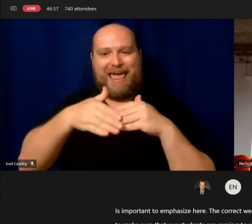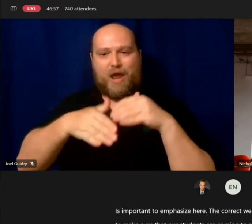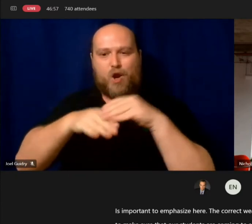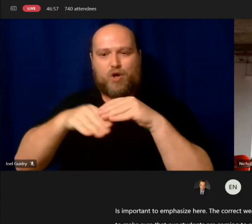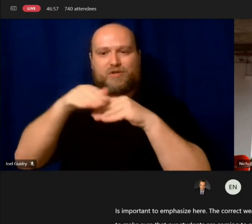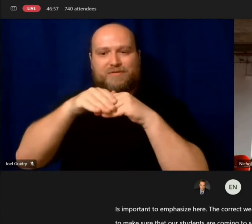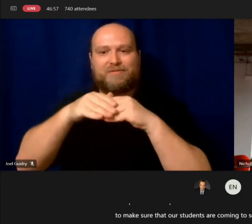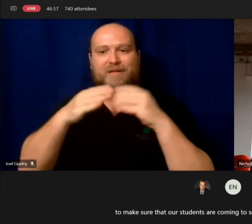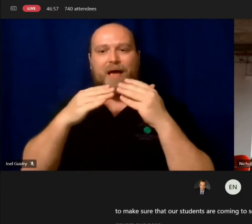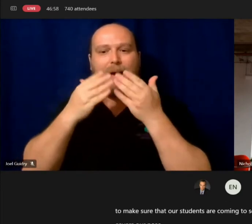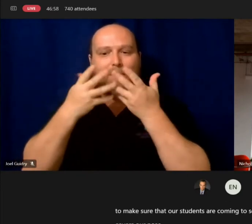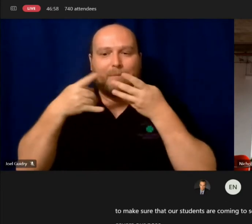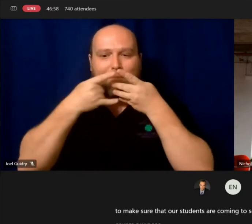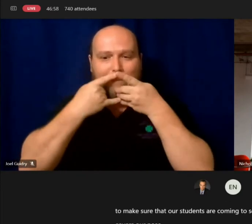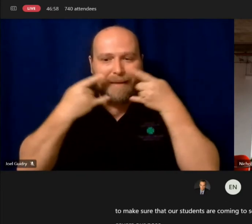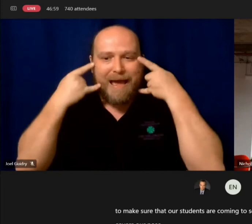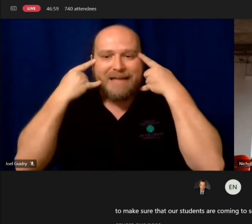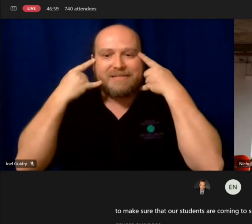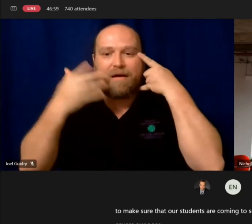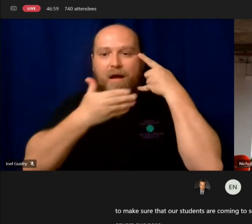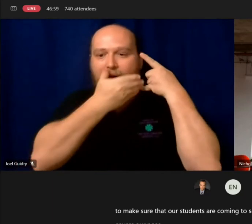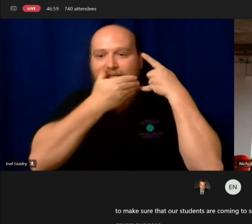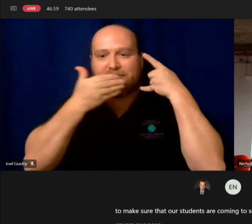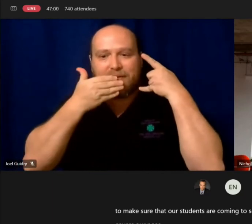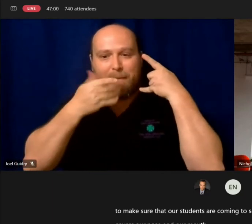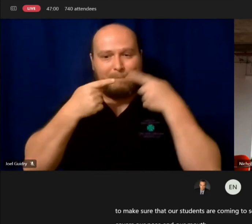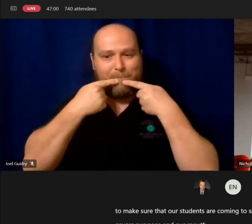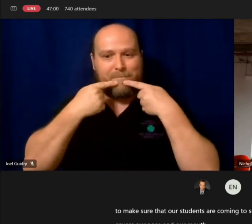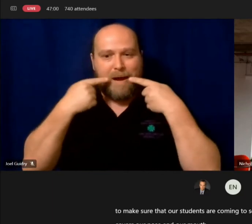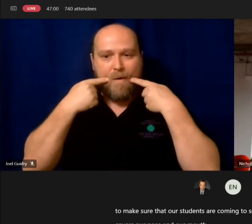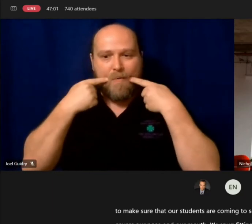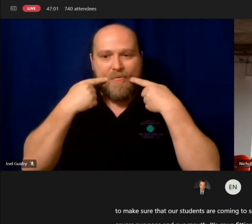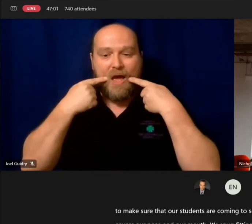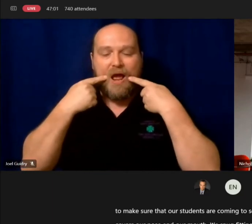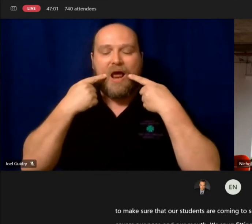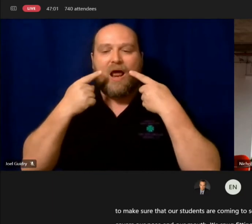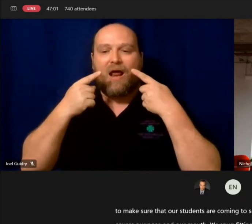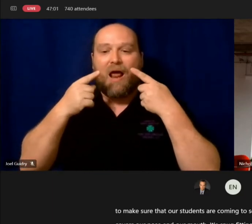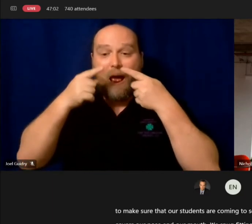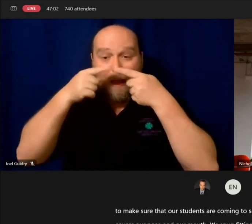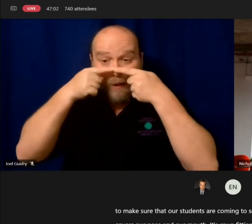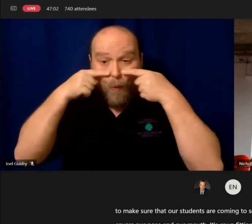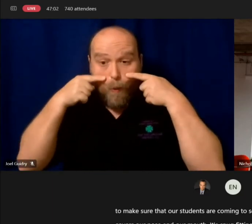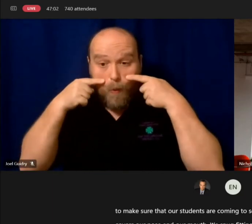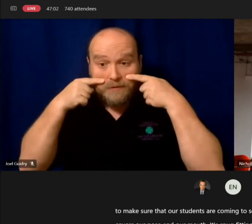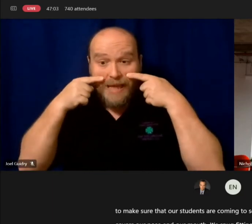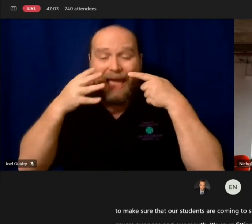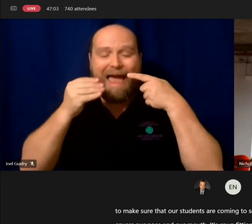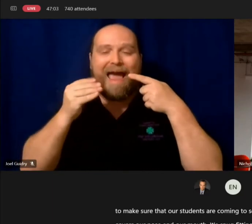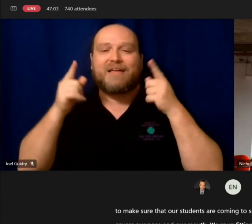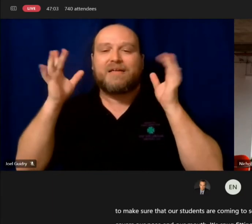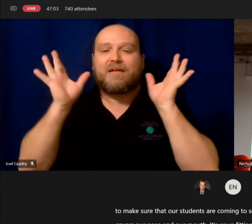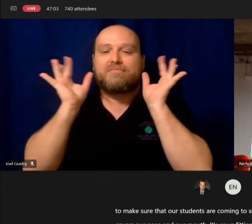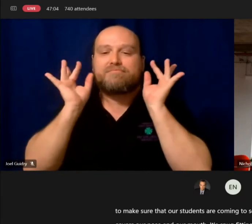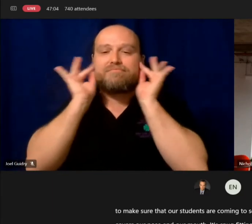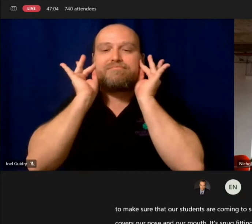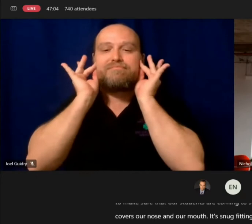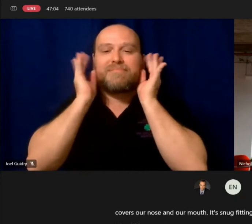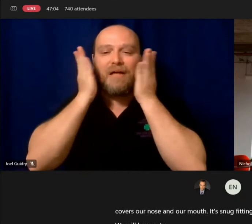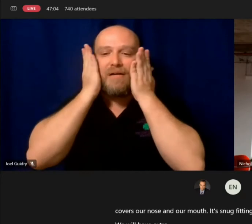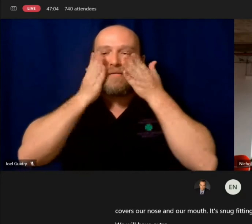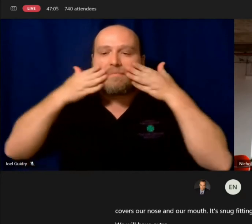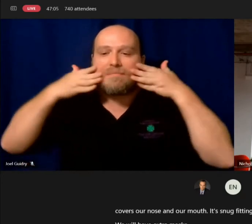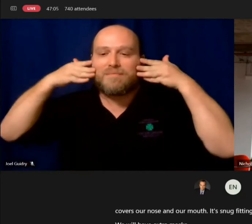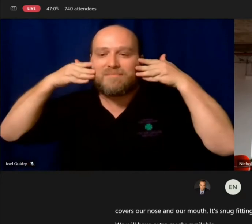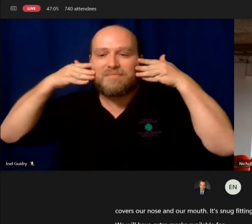snug fitting and to the sides of our face. We will have extra masks available for all our staff